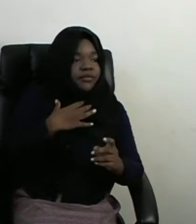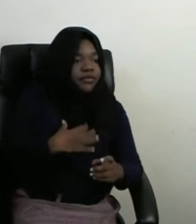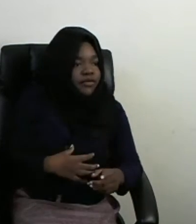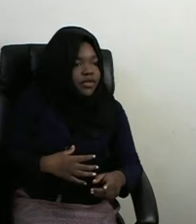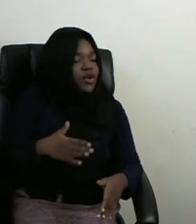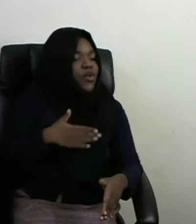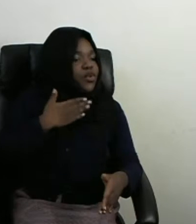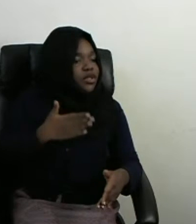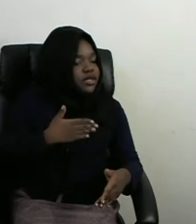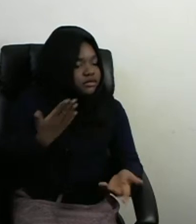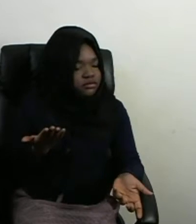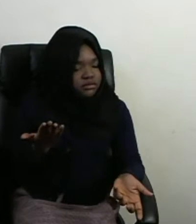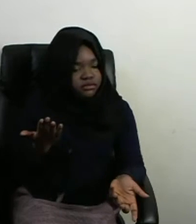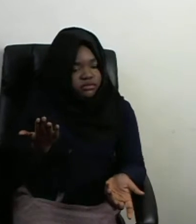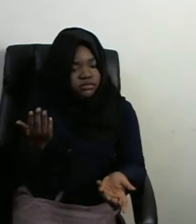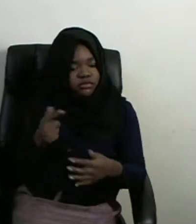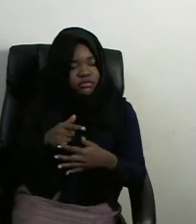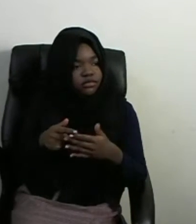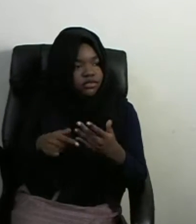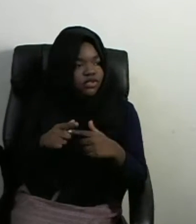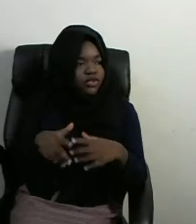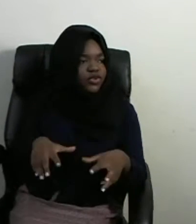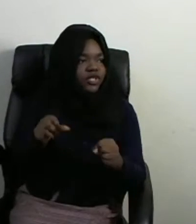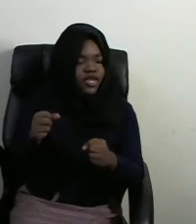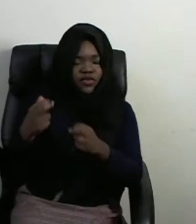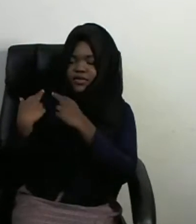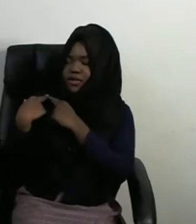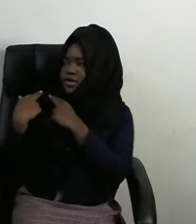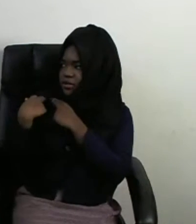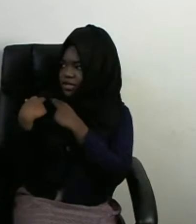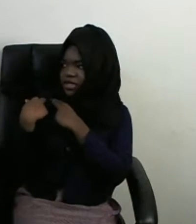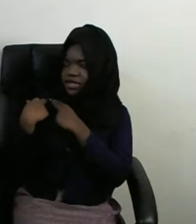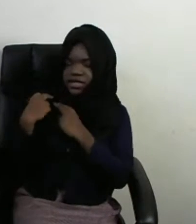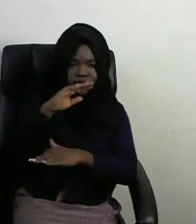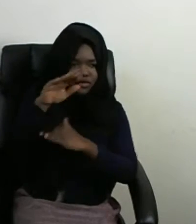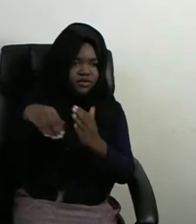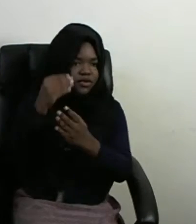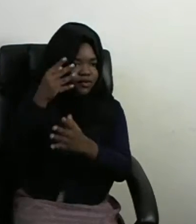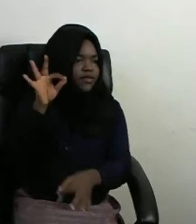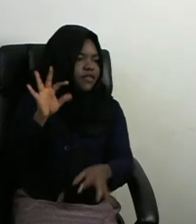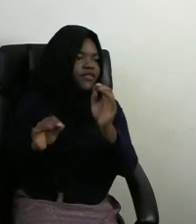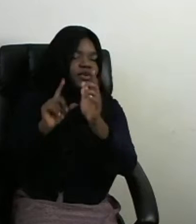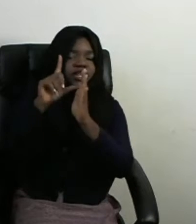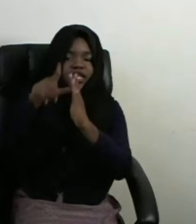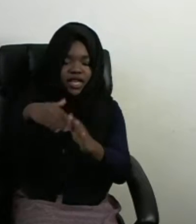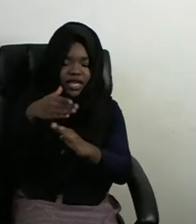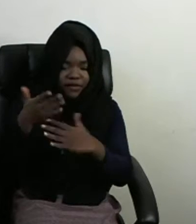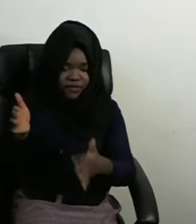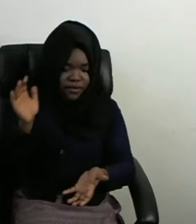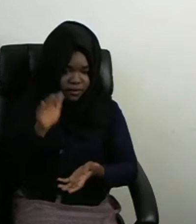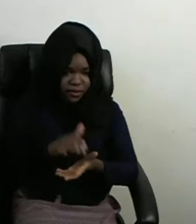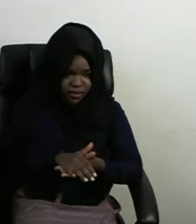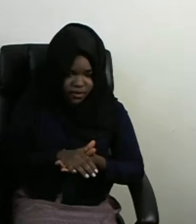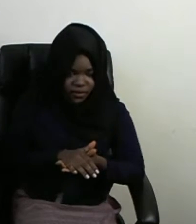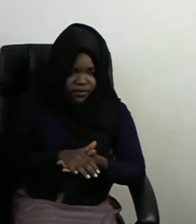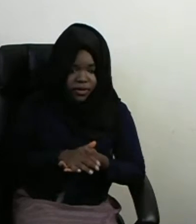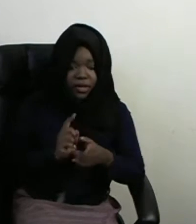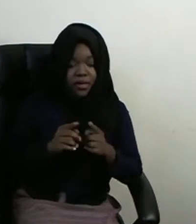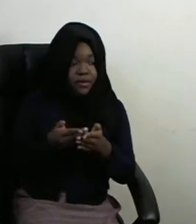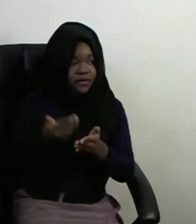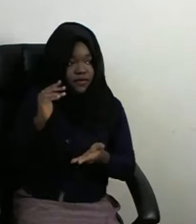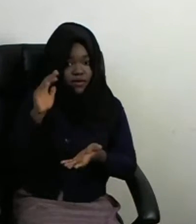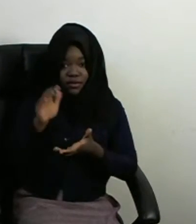and willingness to take responsibility for the family affairs. So, but